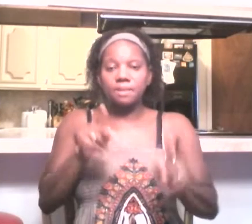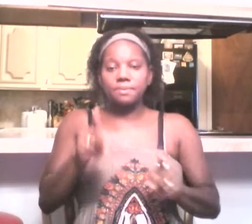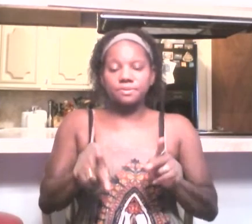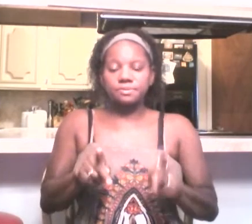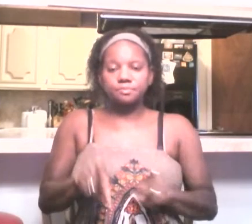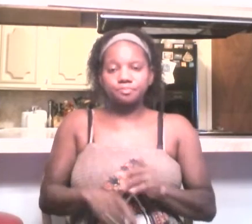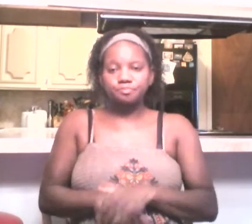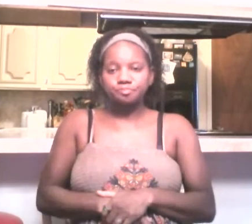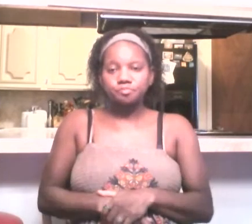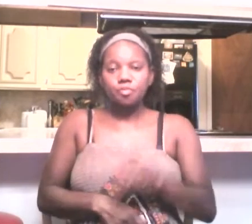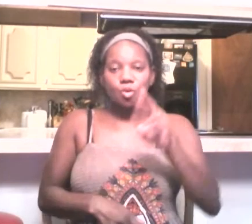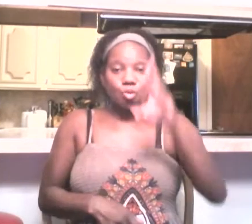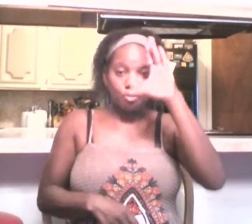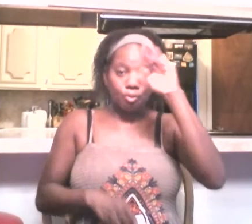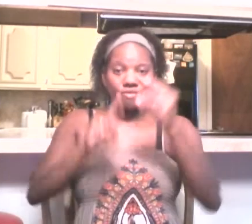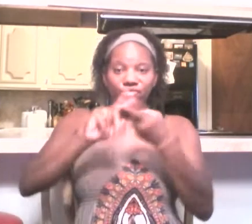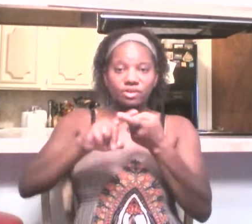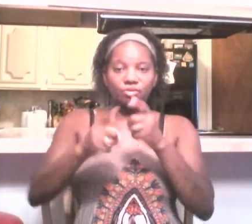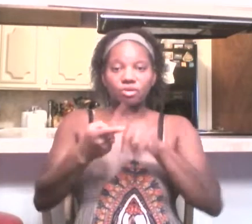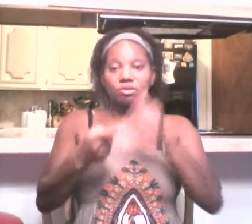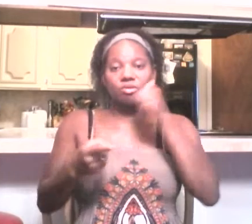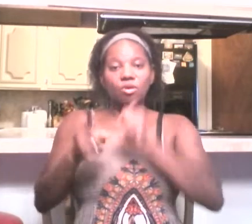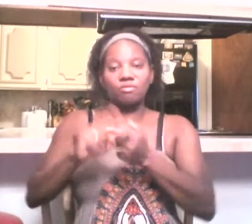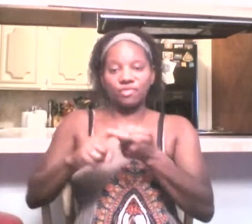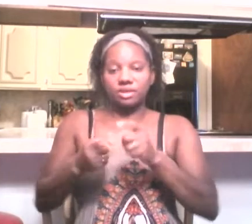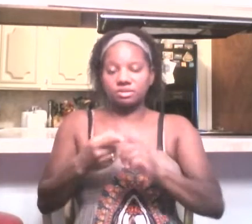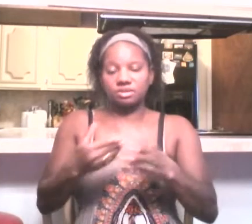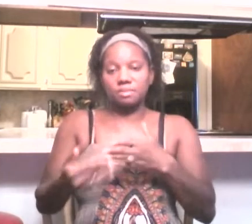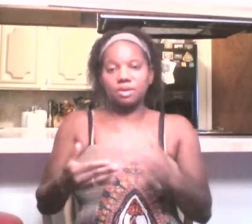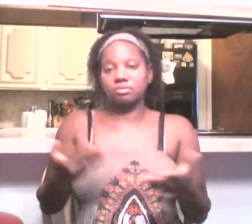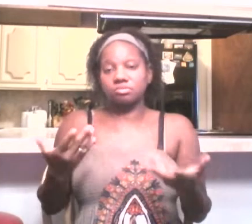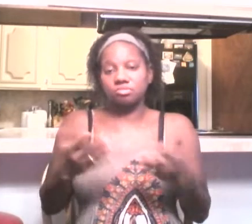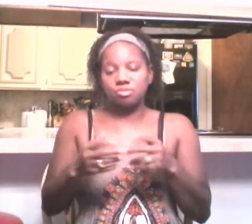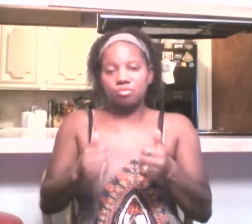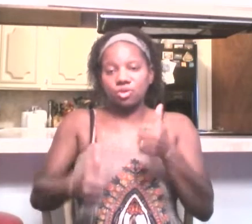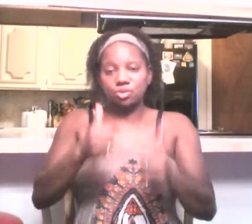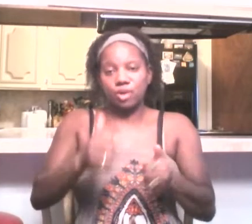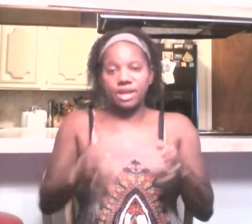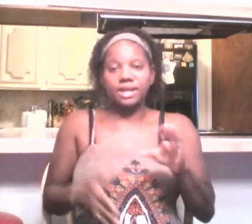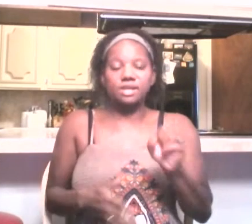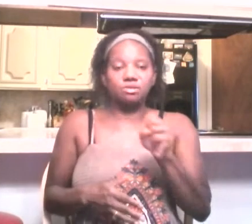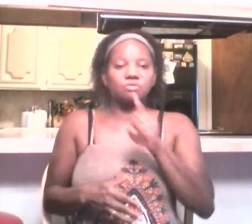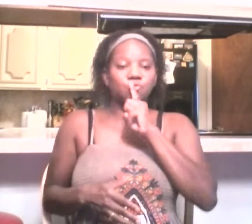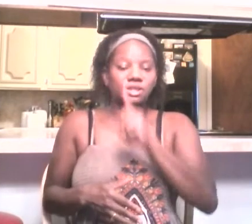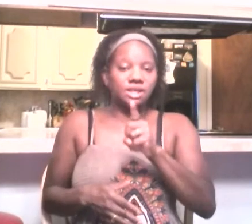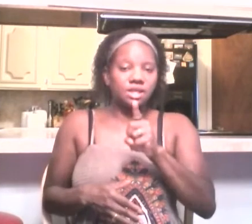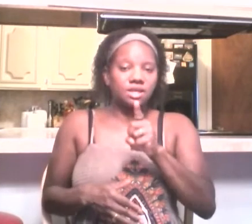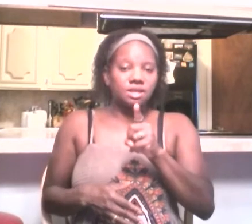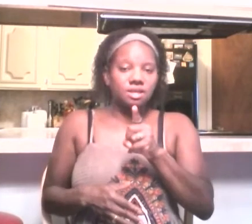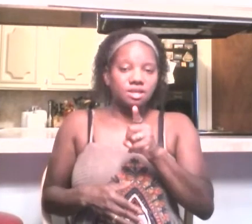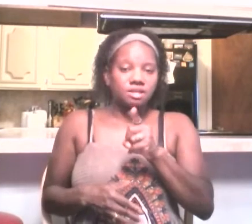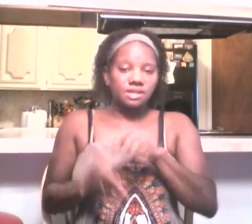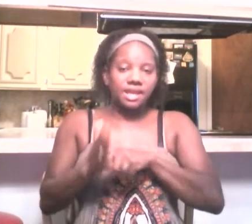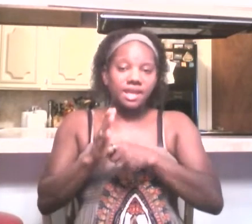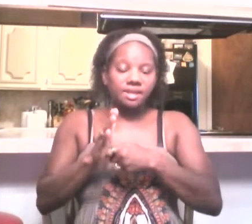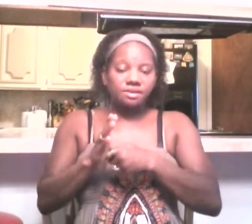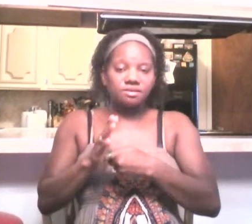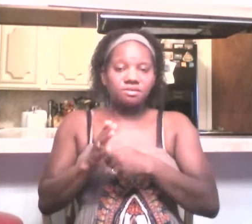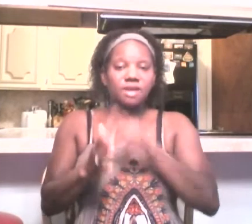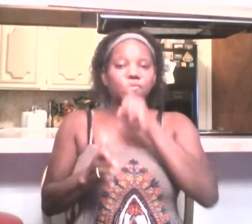people. Or boyfriend or girlfriend, doesn't matter which way it is, it's really the key. You gotta